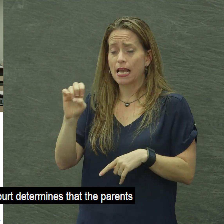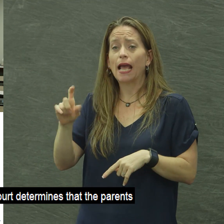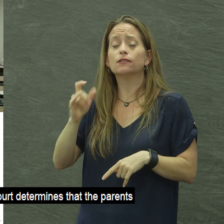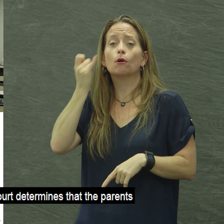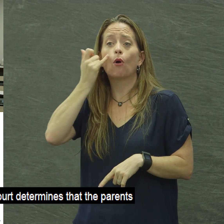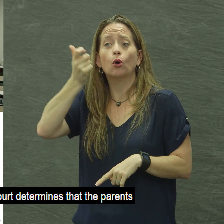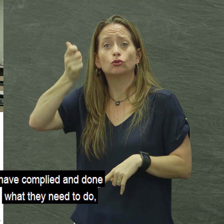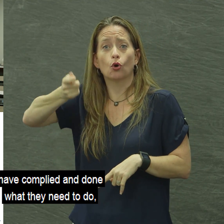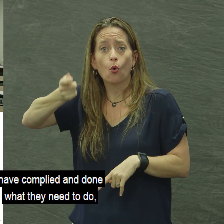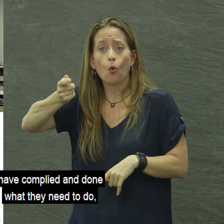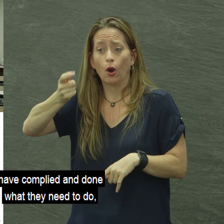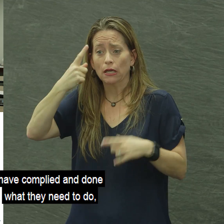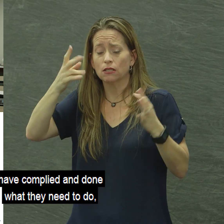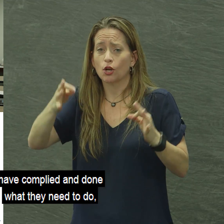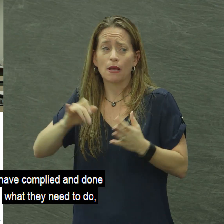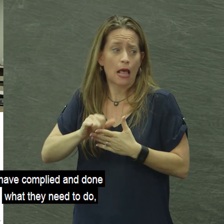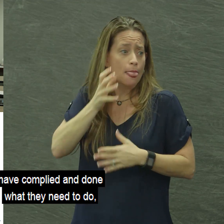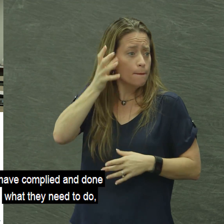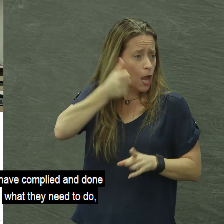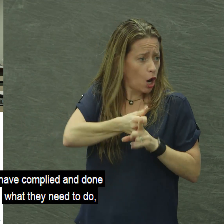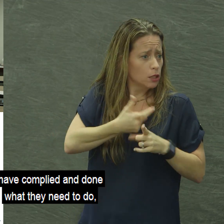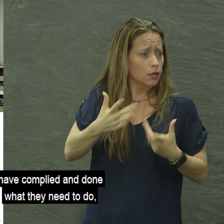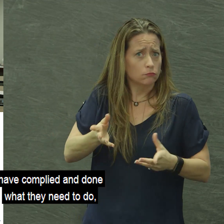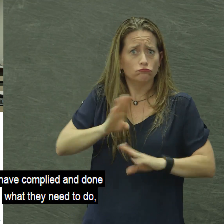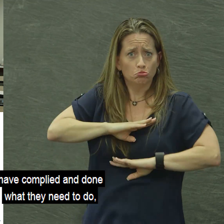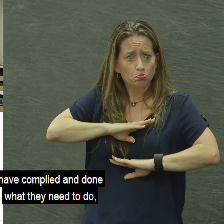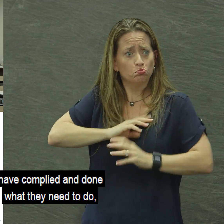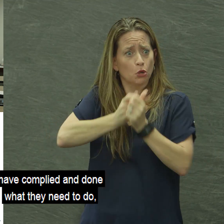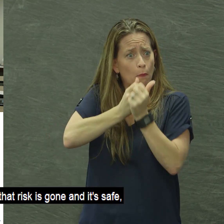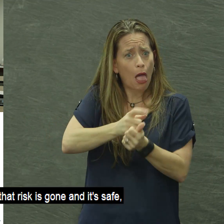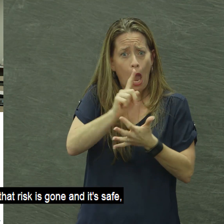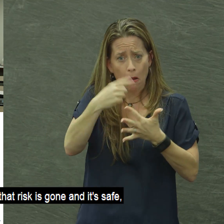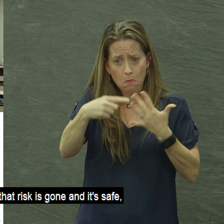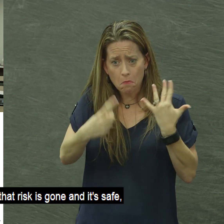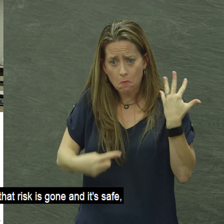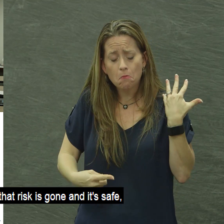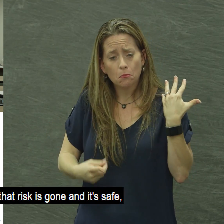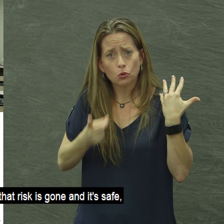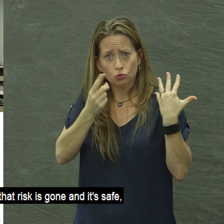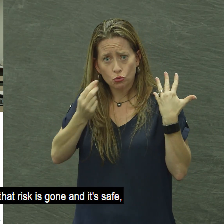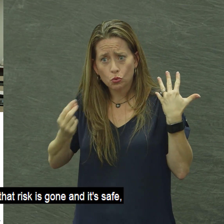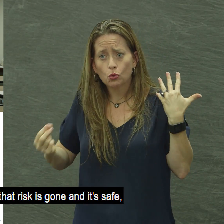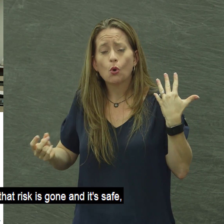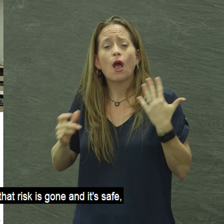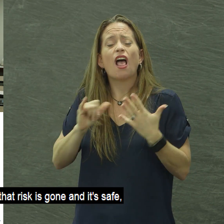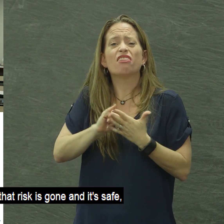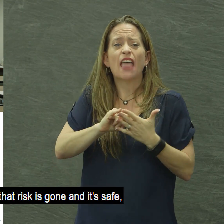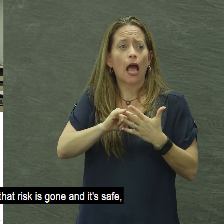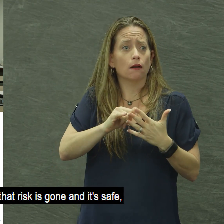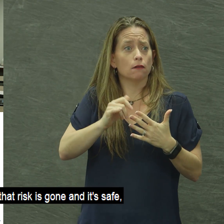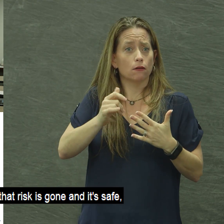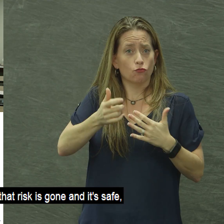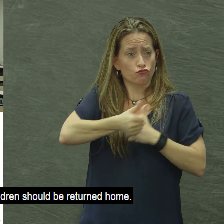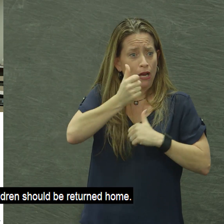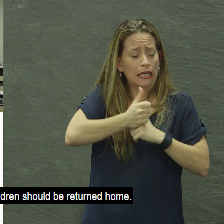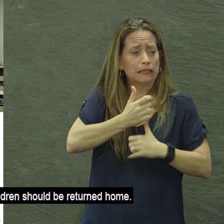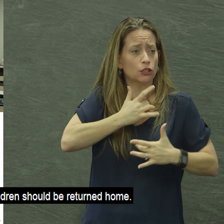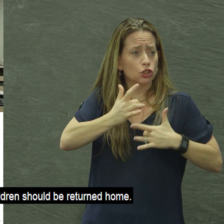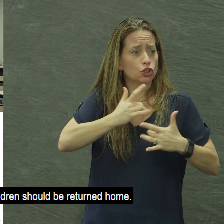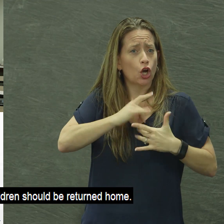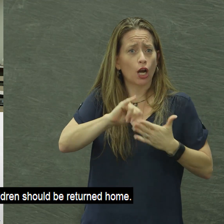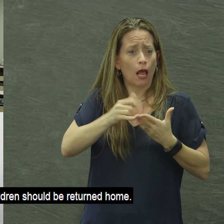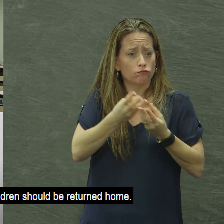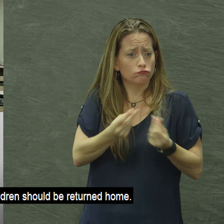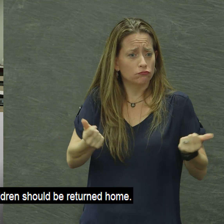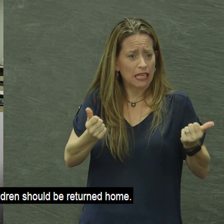determines that the parent have complied and done what they need to do, and that risk is gone and it's safe, the children should